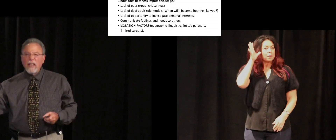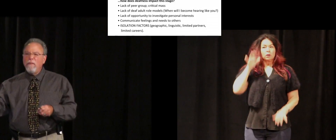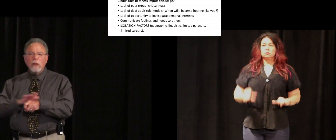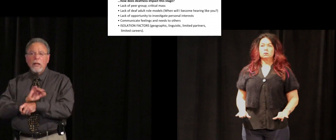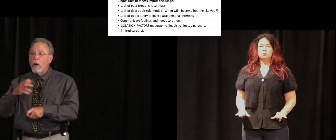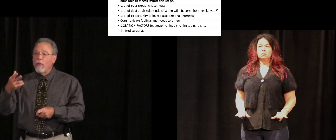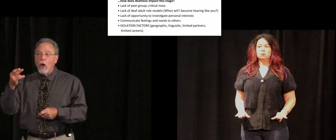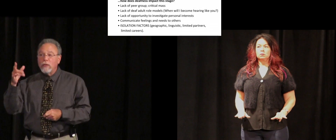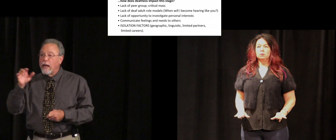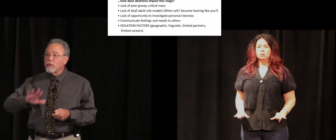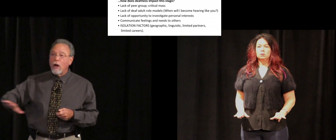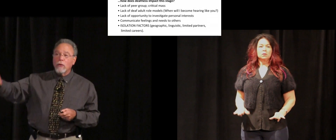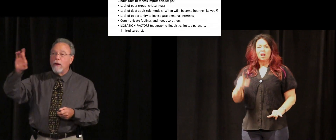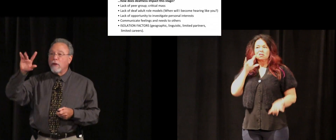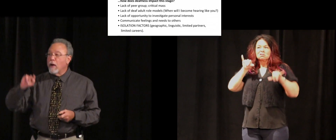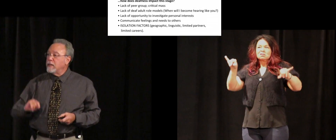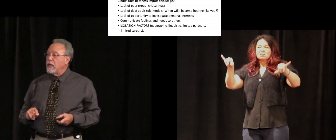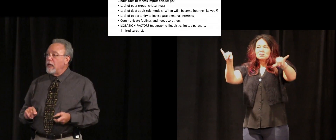saying, I will kill myself.